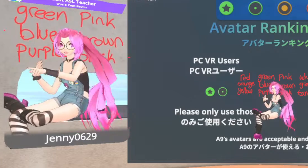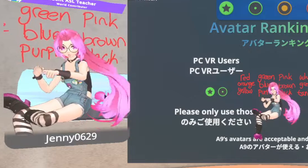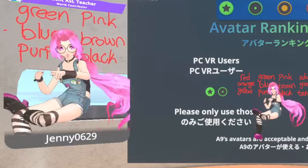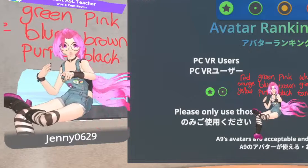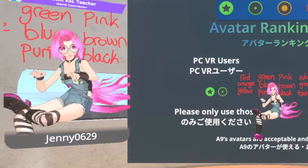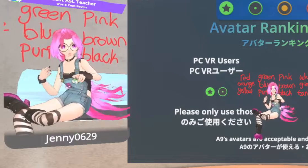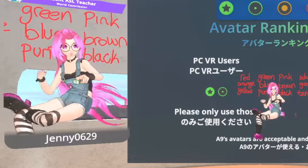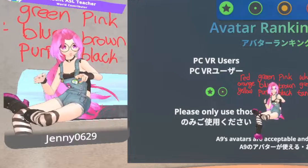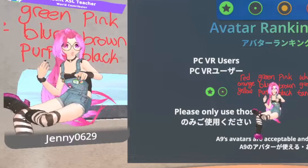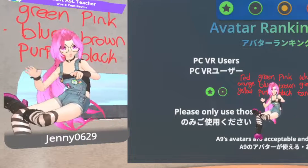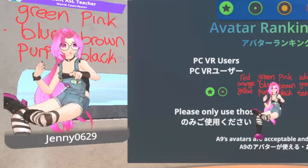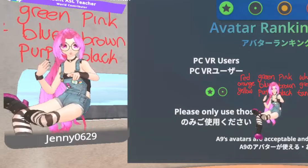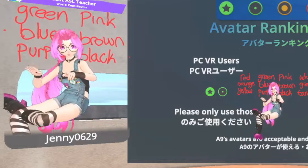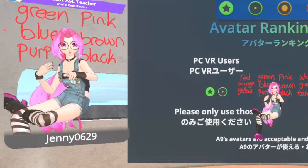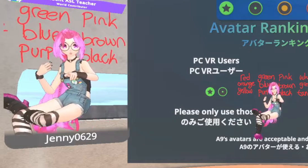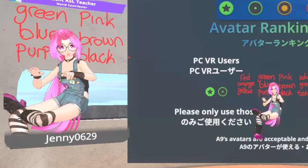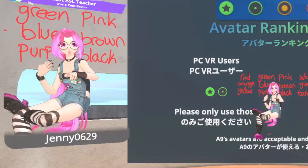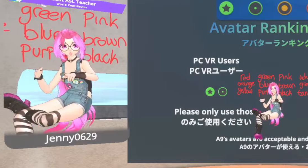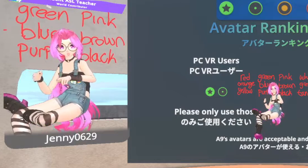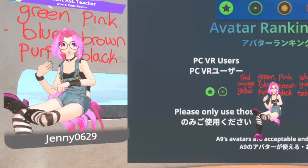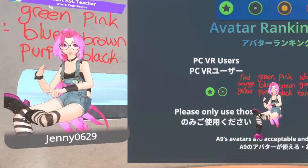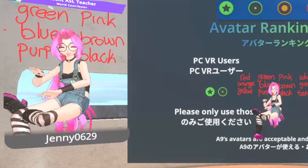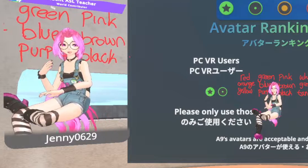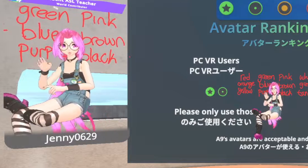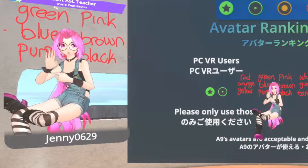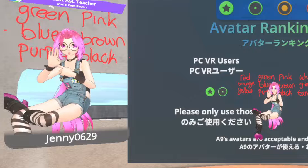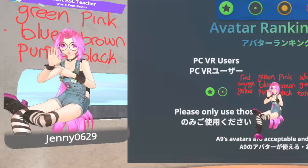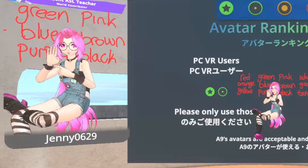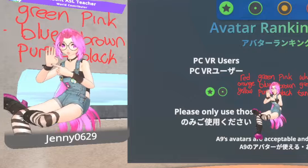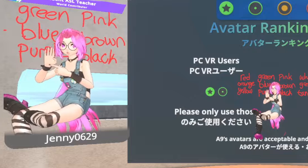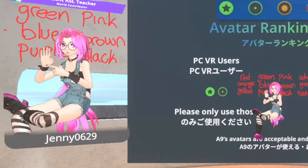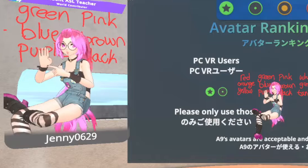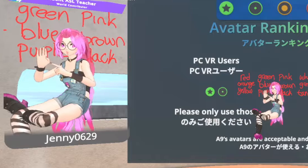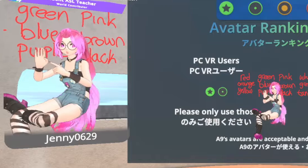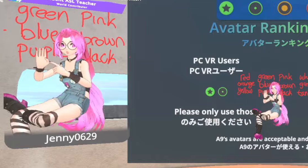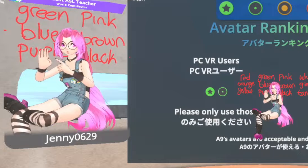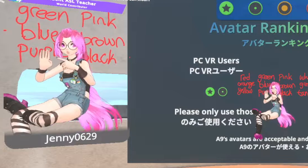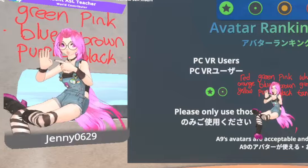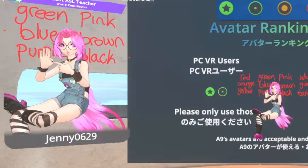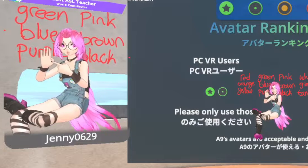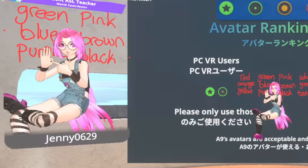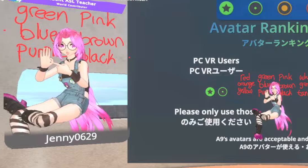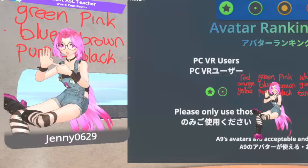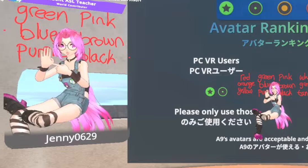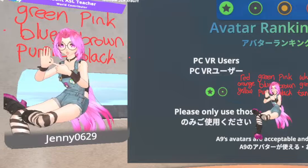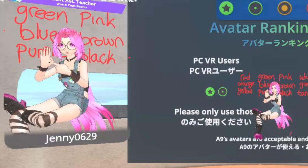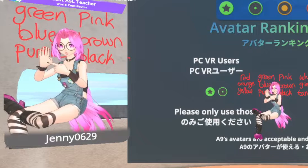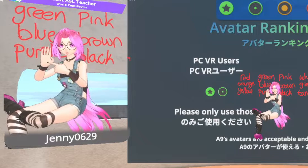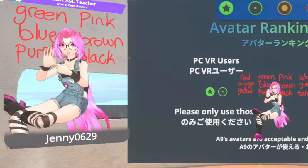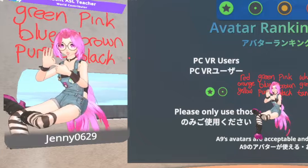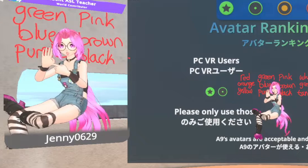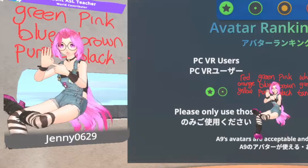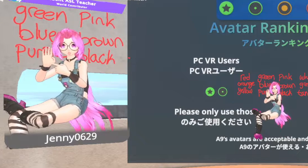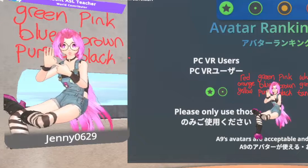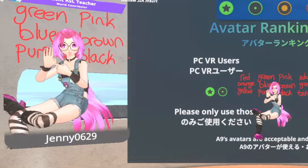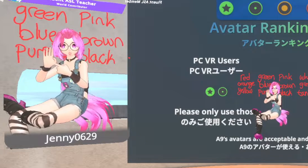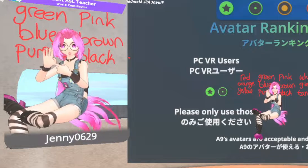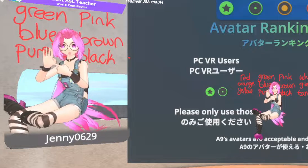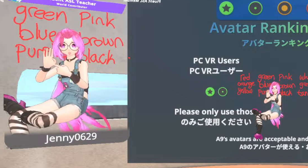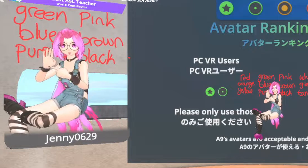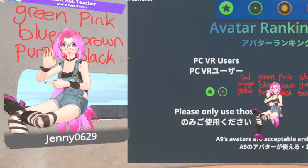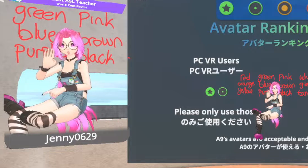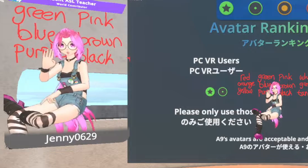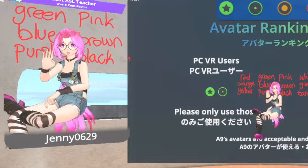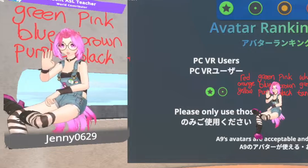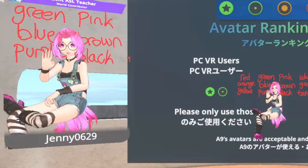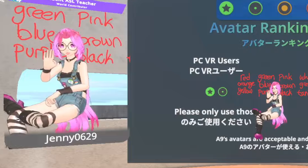Shake. Yeah, you got it. Shake it. Yep, B for blue. In real life, you're going to have that thumb tucked in. This is how you